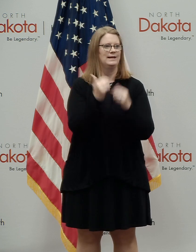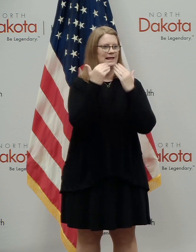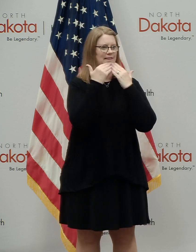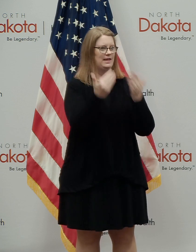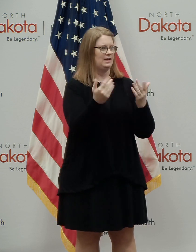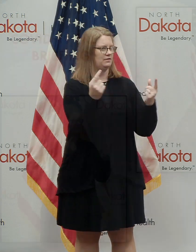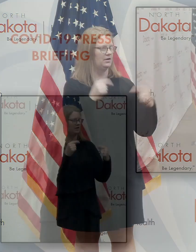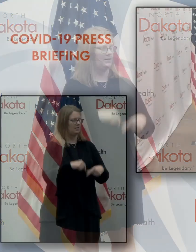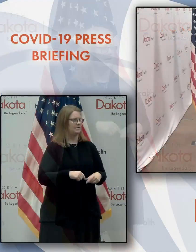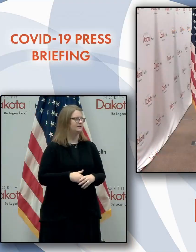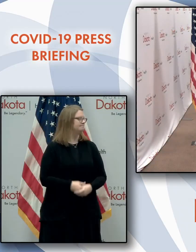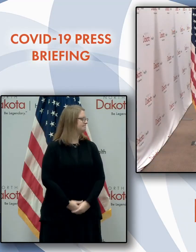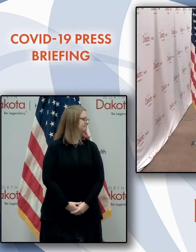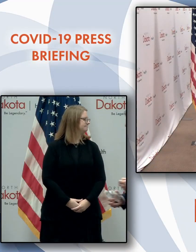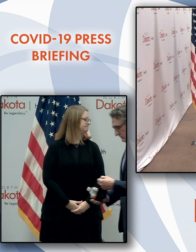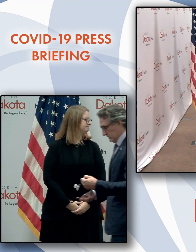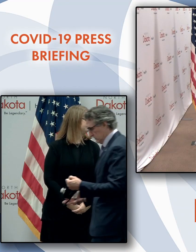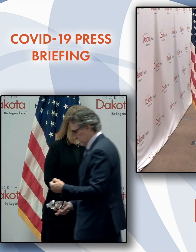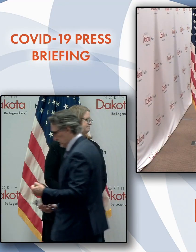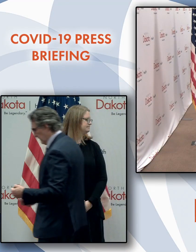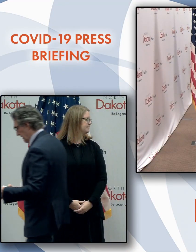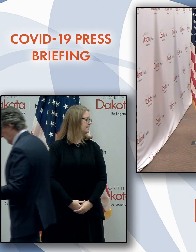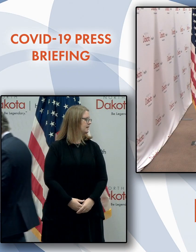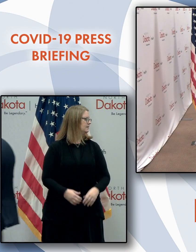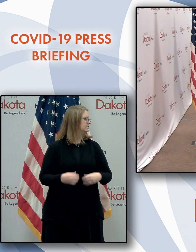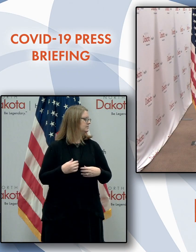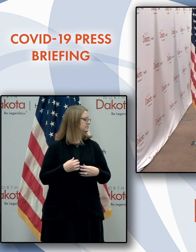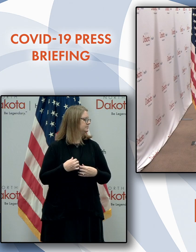being here, Dr. LeBeau.